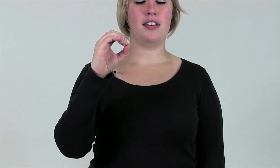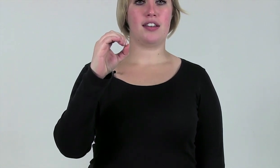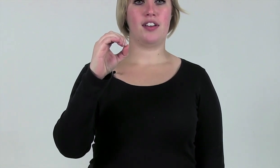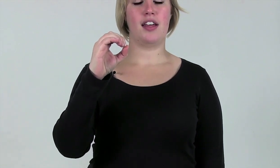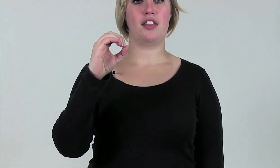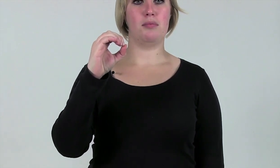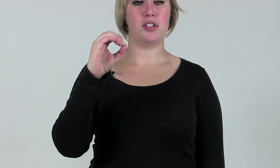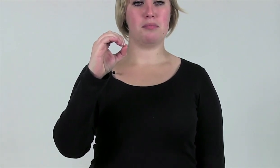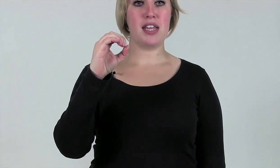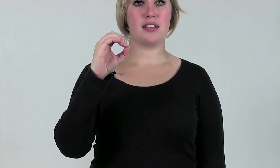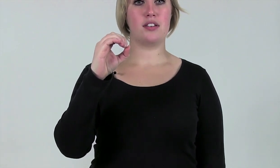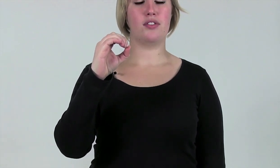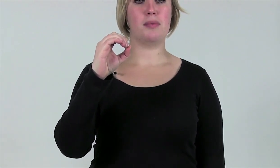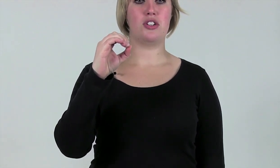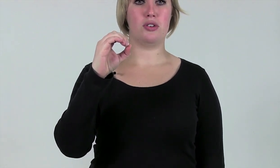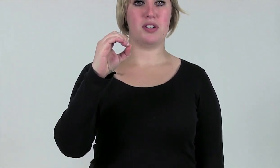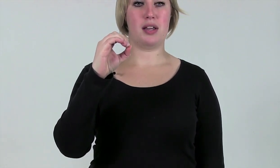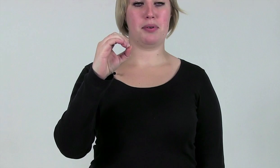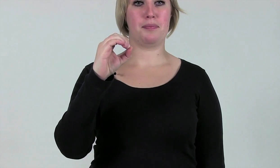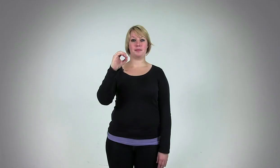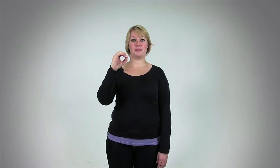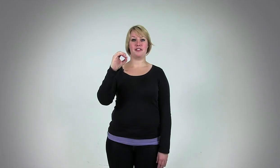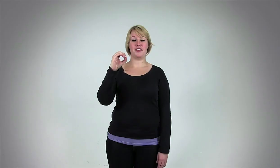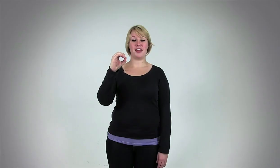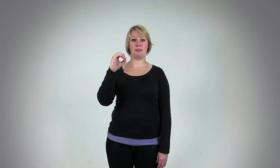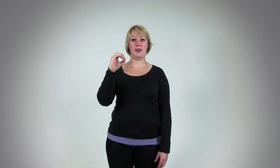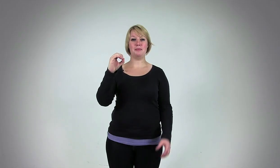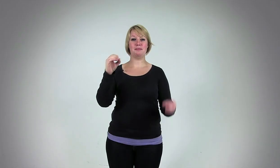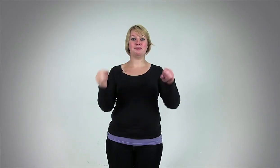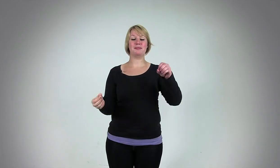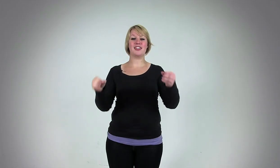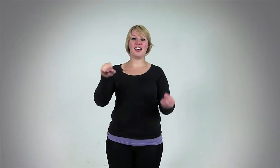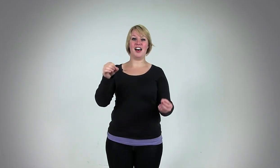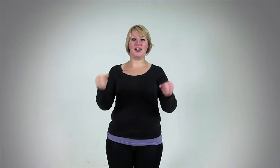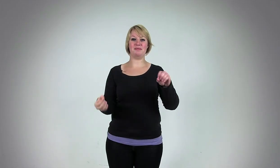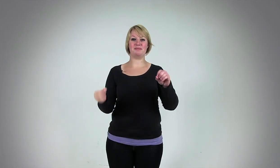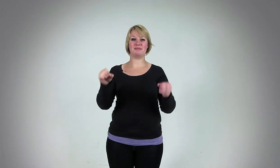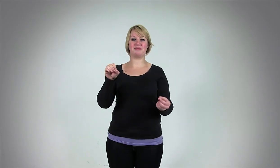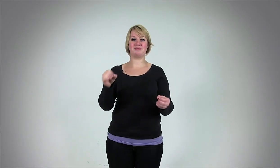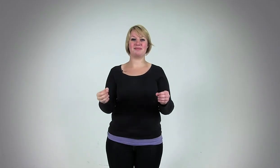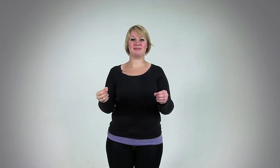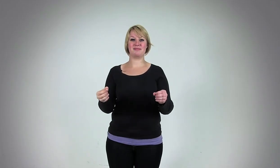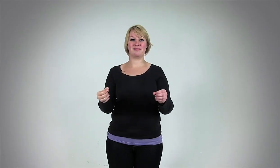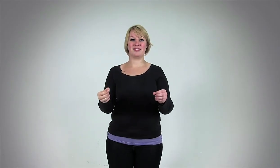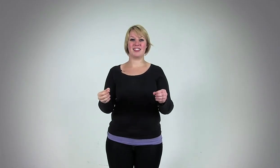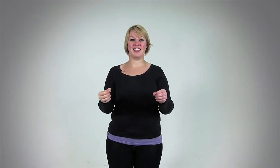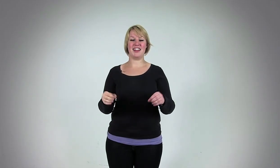index finger and thumb should meet to form a tube shape. For example, car. Give it a